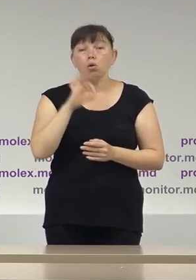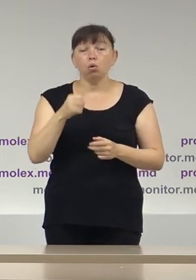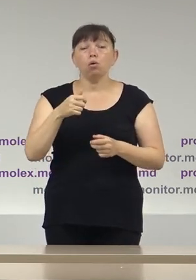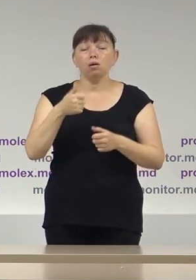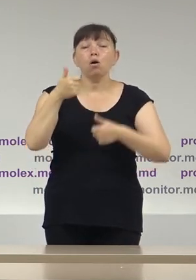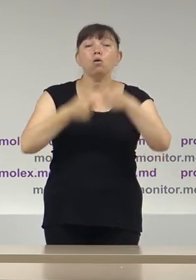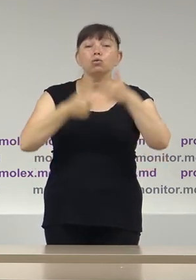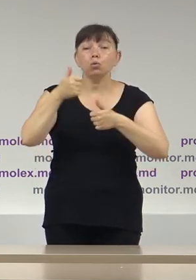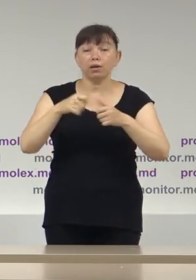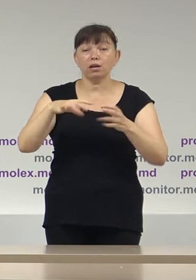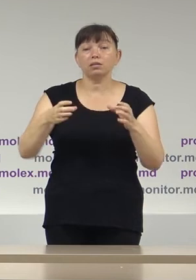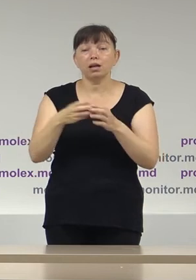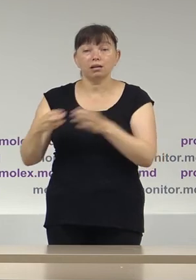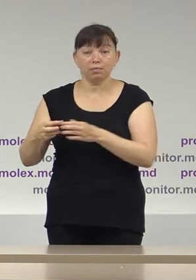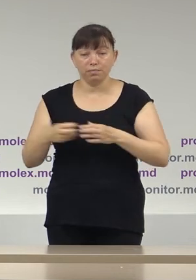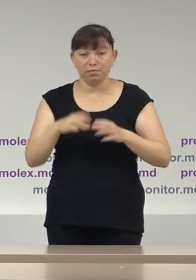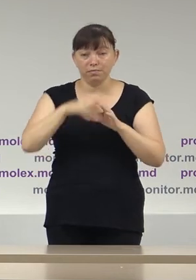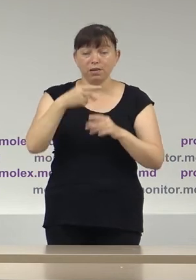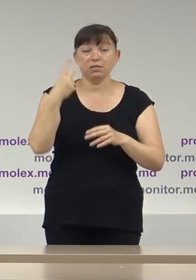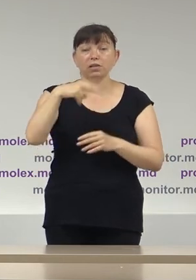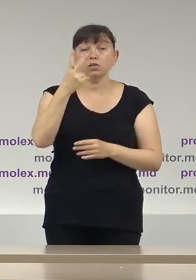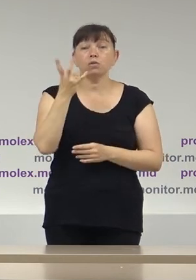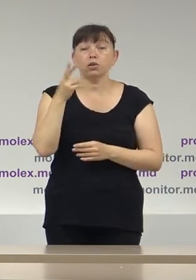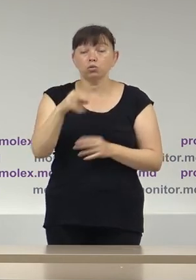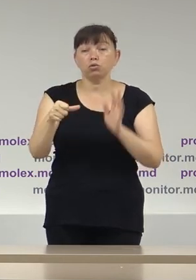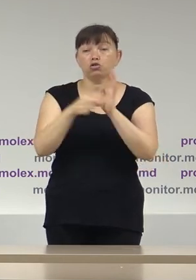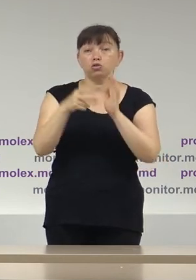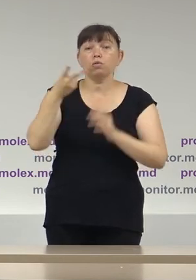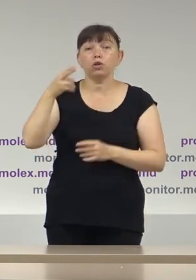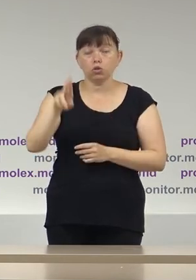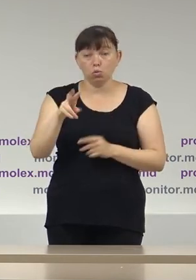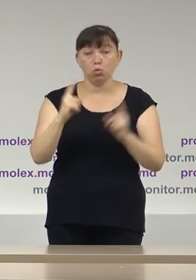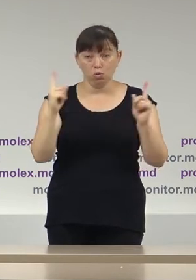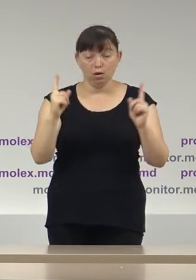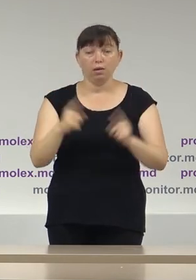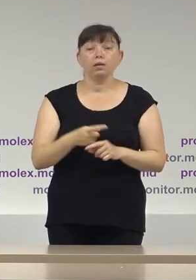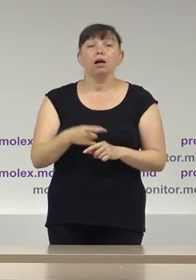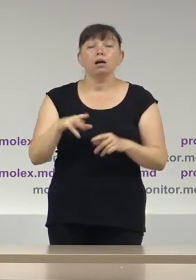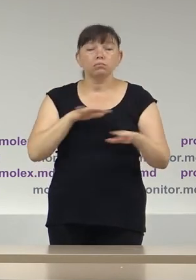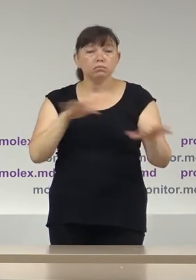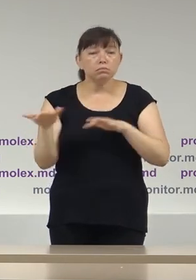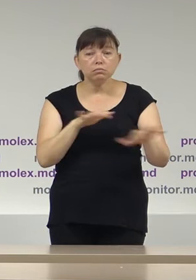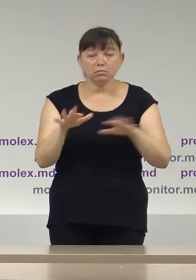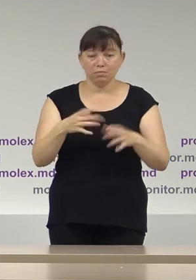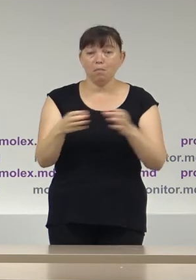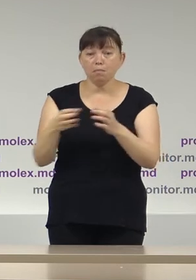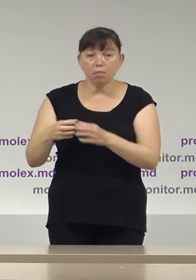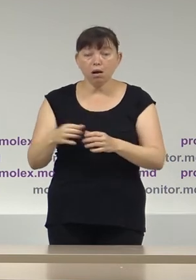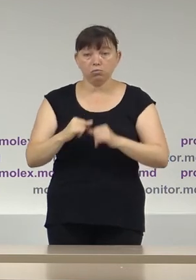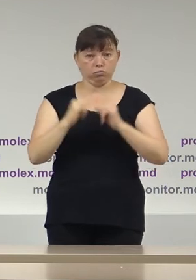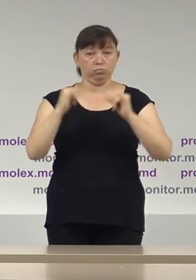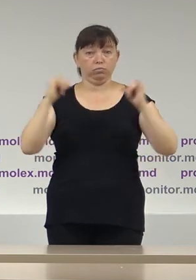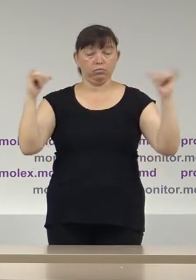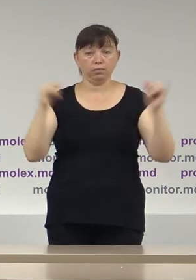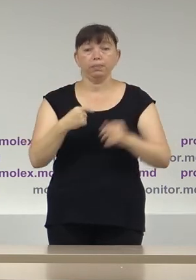the activity of electoral bodies. Regarding the electoral contenders, between 22nd June and 6th July, the